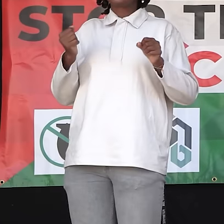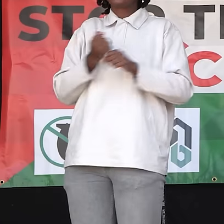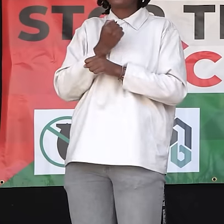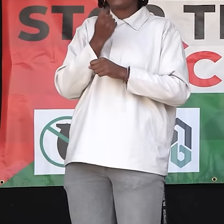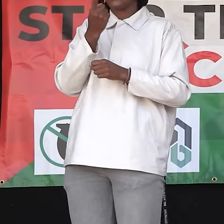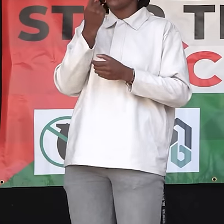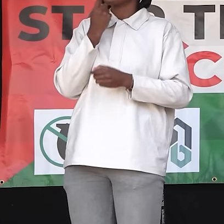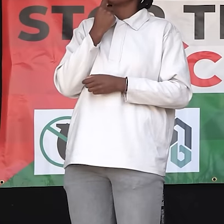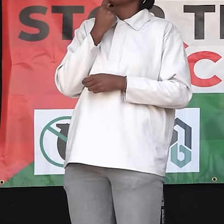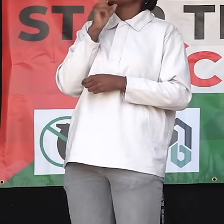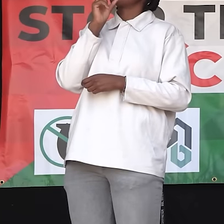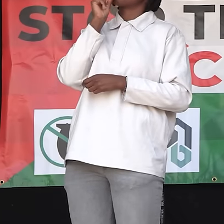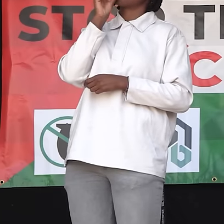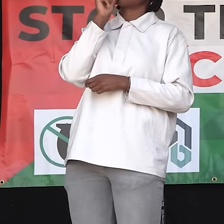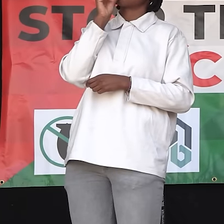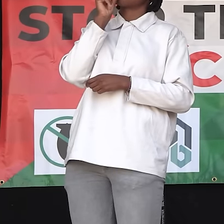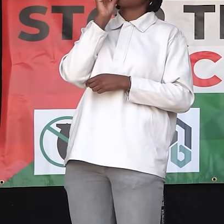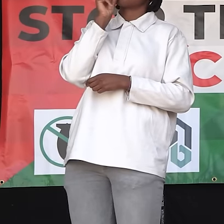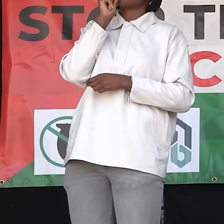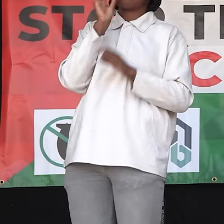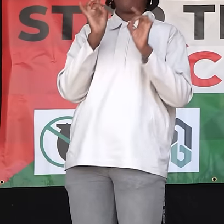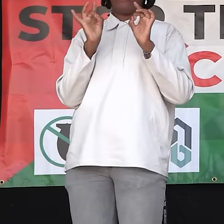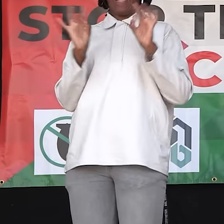lip service to a ceasefire.